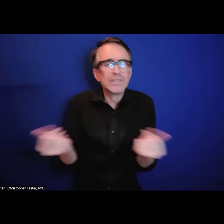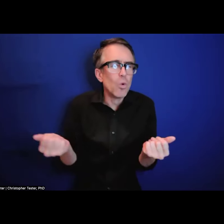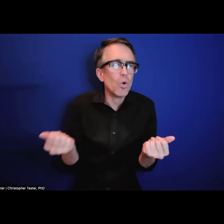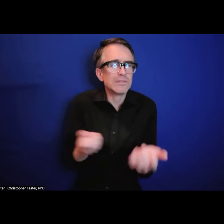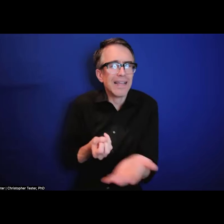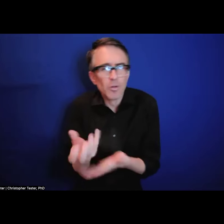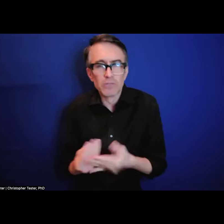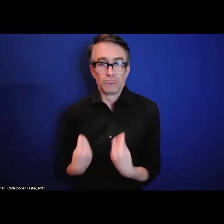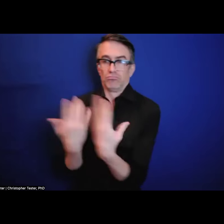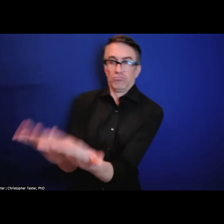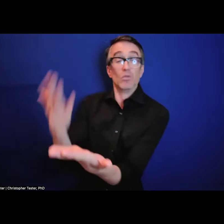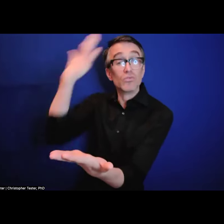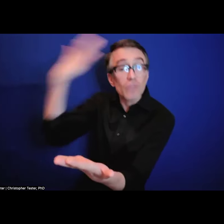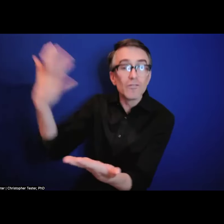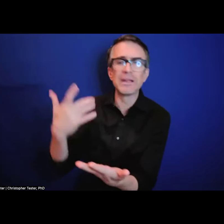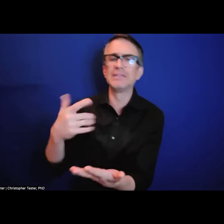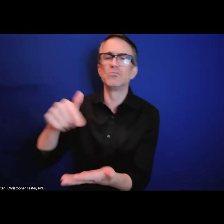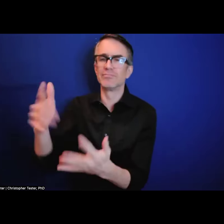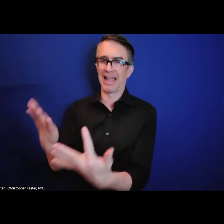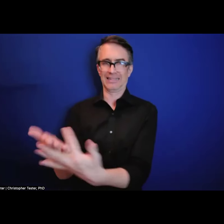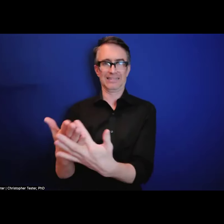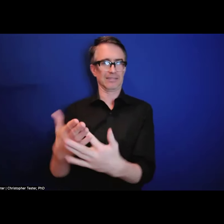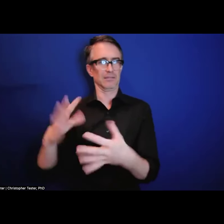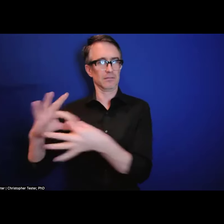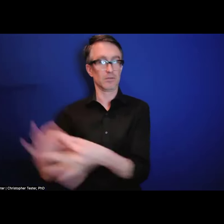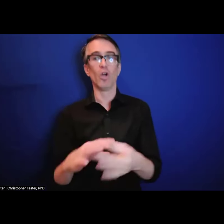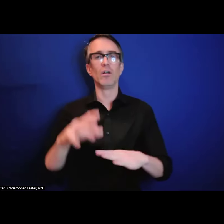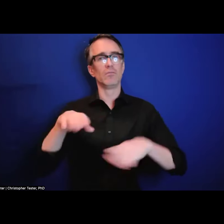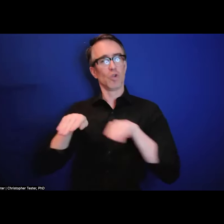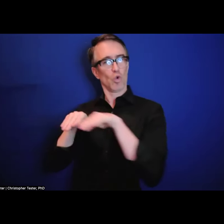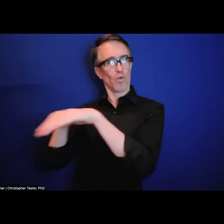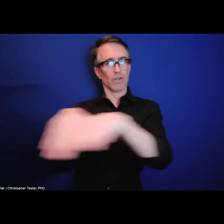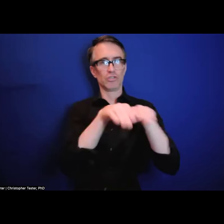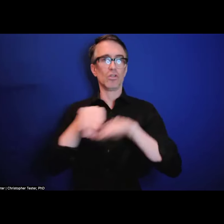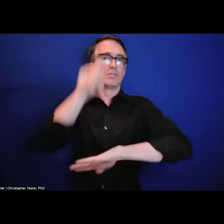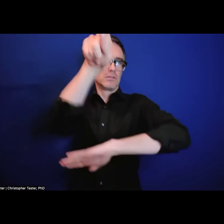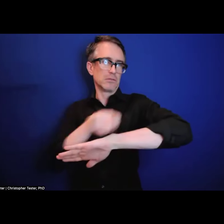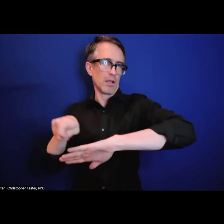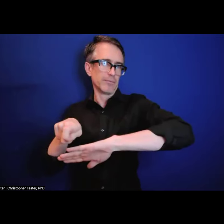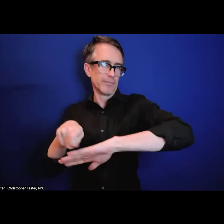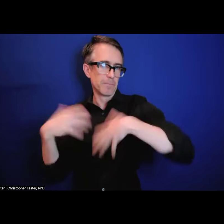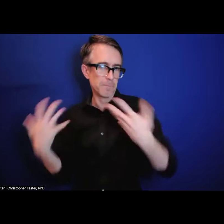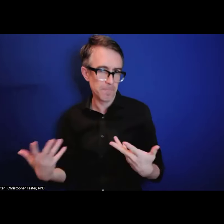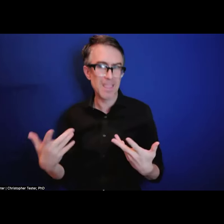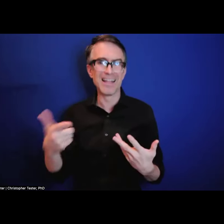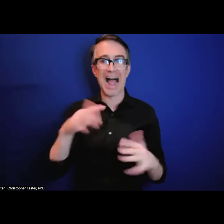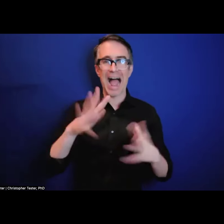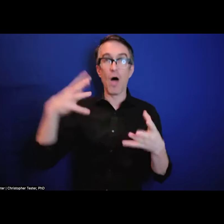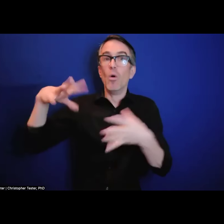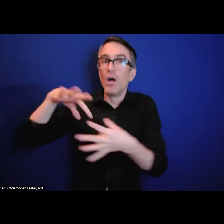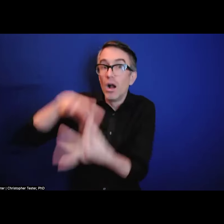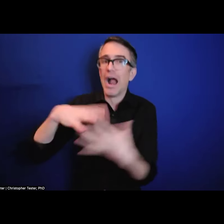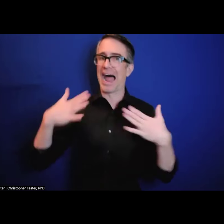building code checklist for universal accessibility. We have a technical note on accessibility. We have guidance